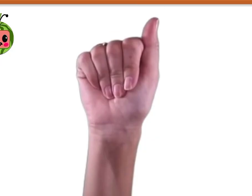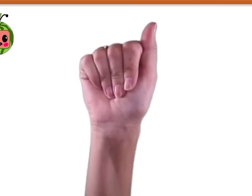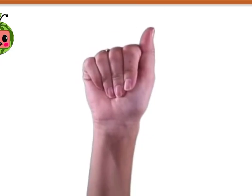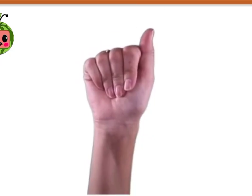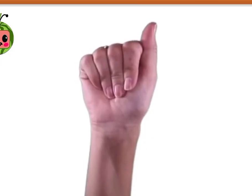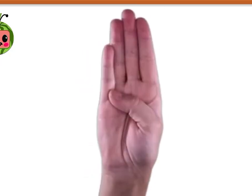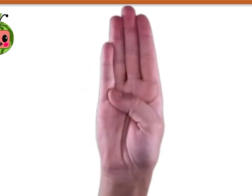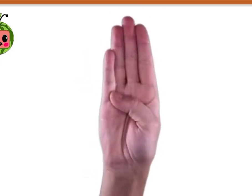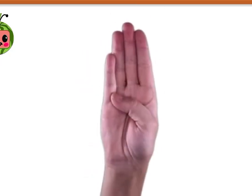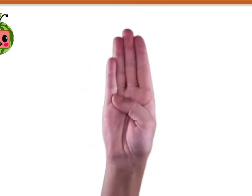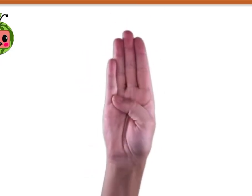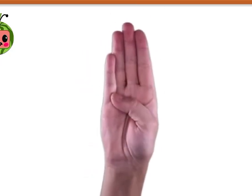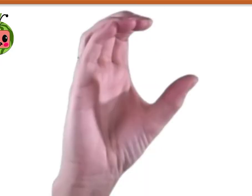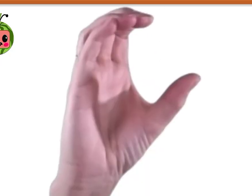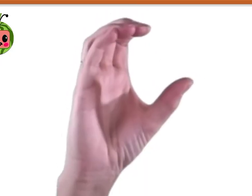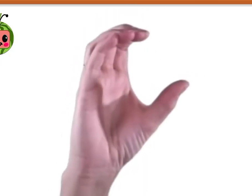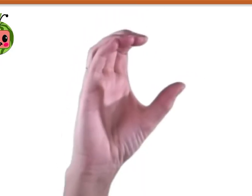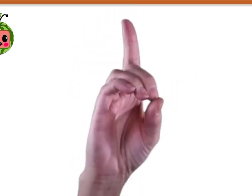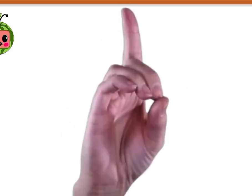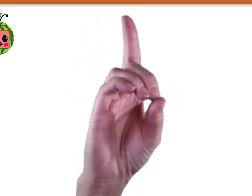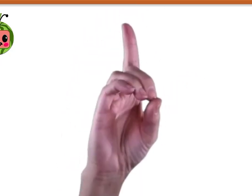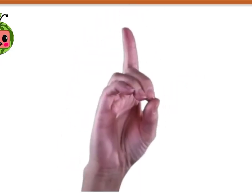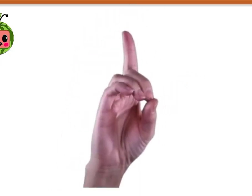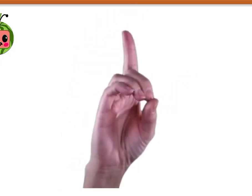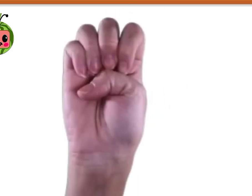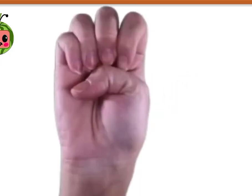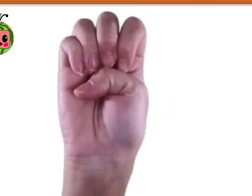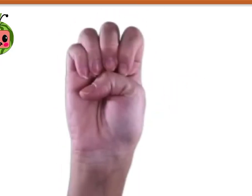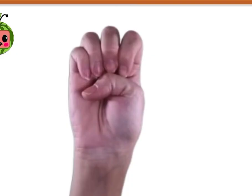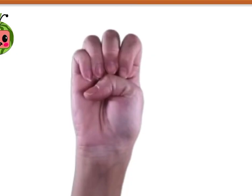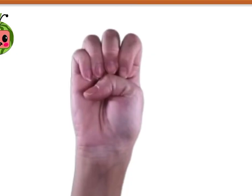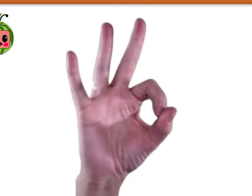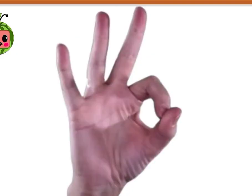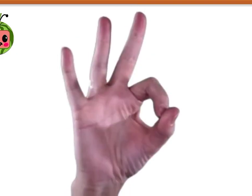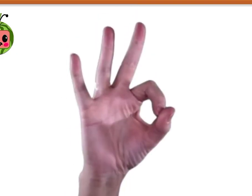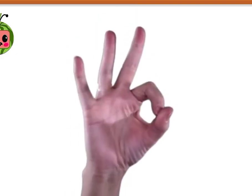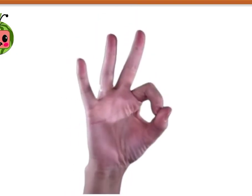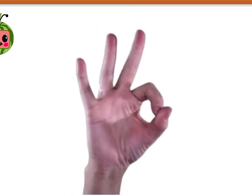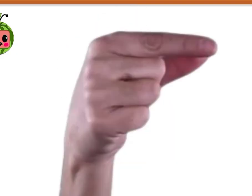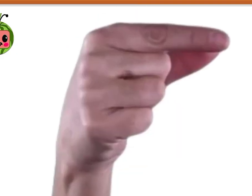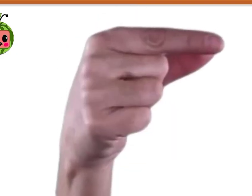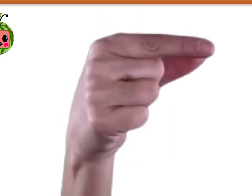A, B, C, D, E, F, G,